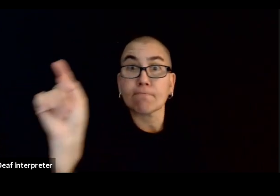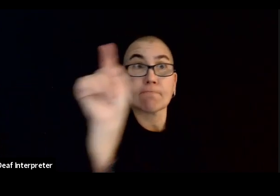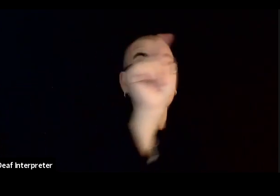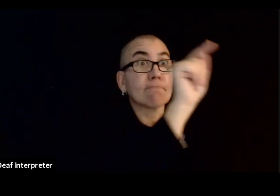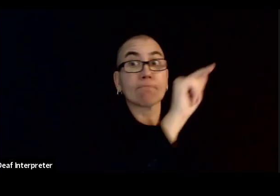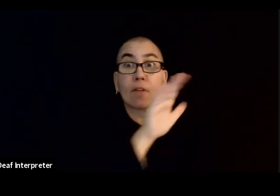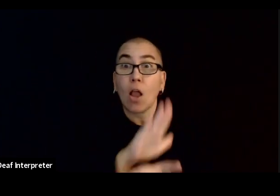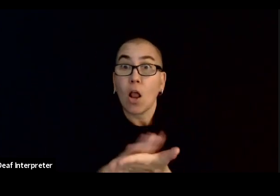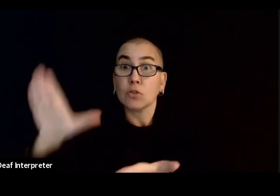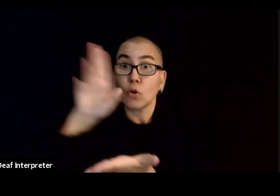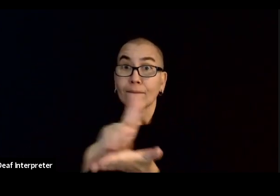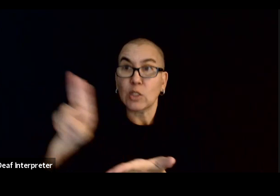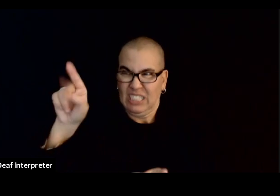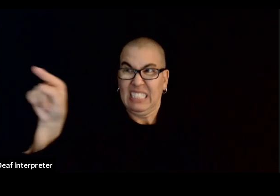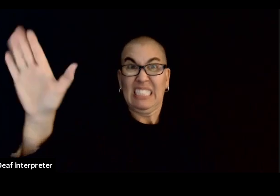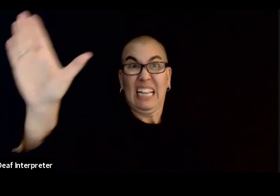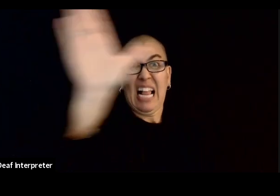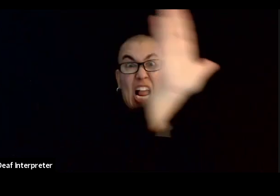Thanks.